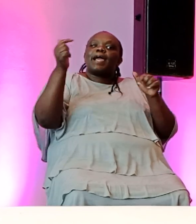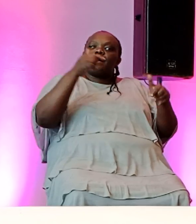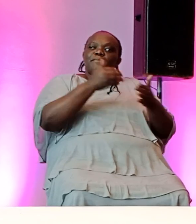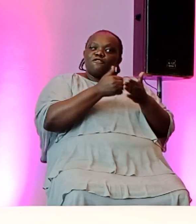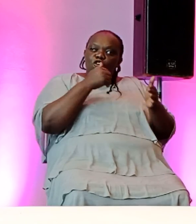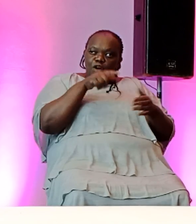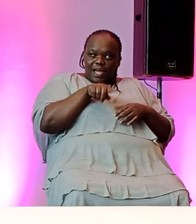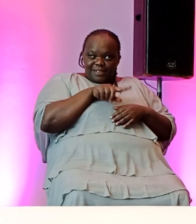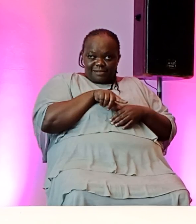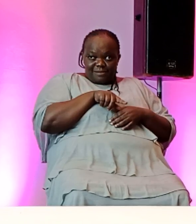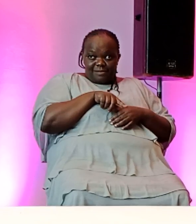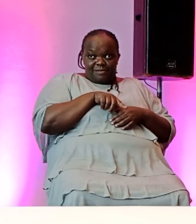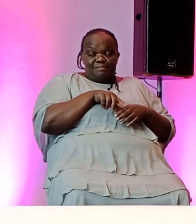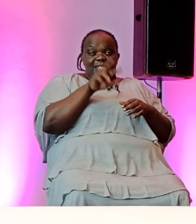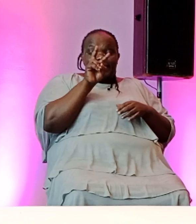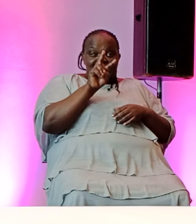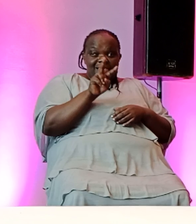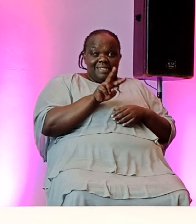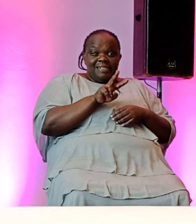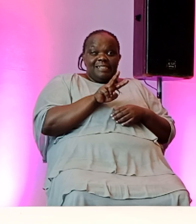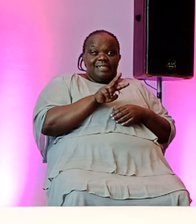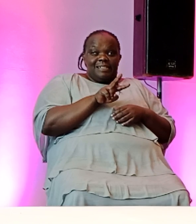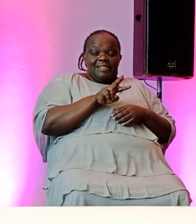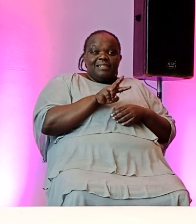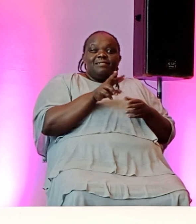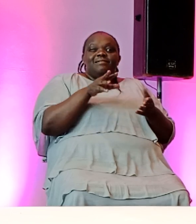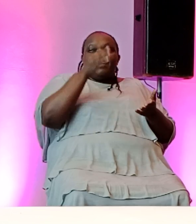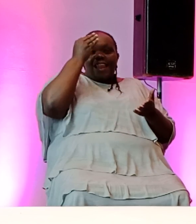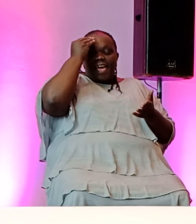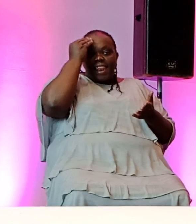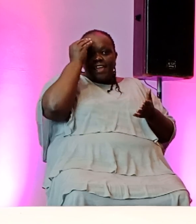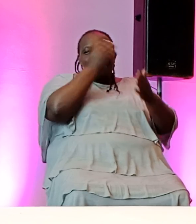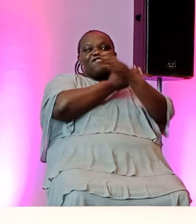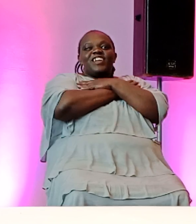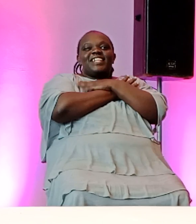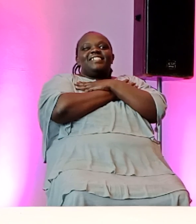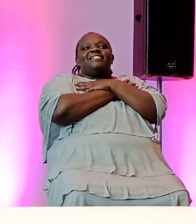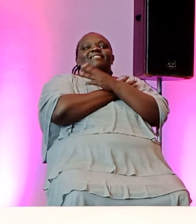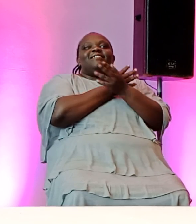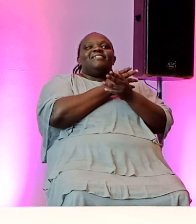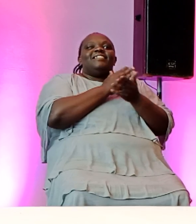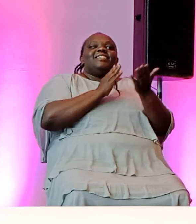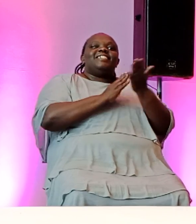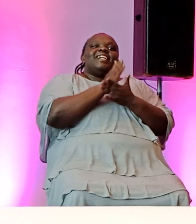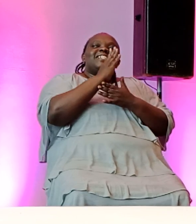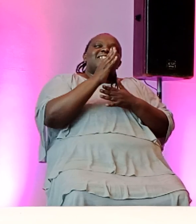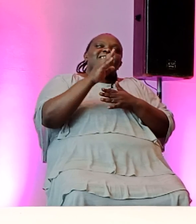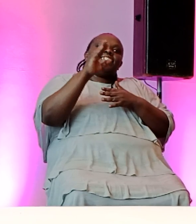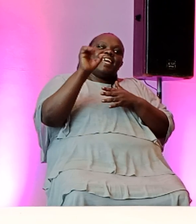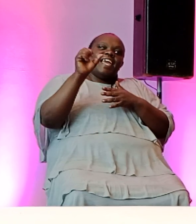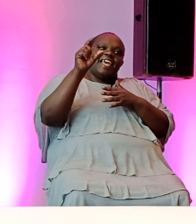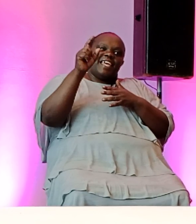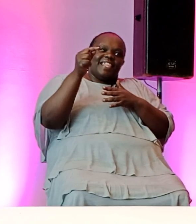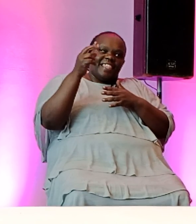us. I can see my learned friends, Justice Pefi,